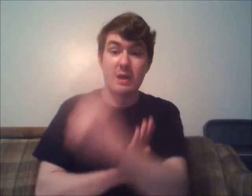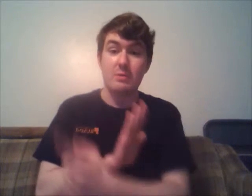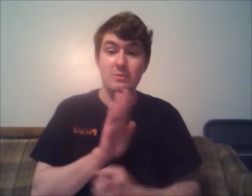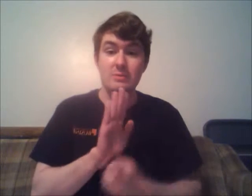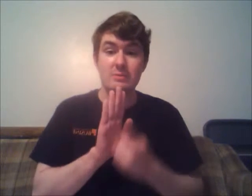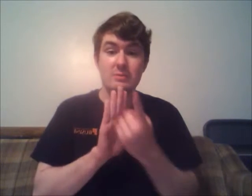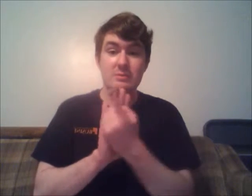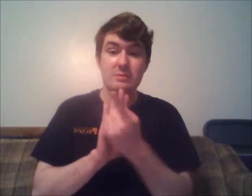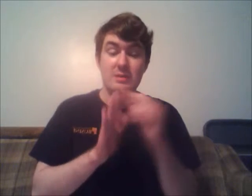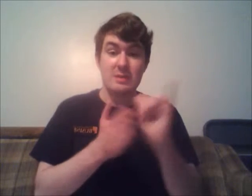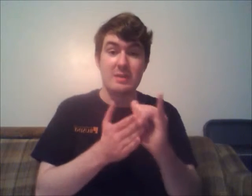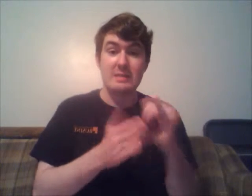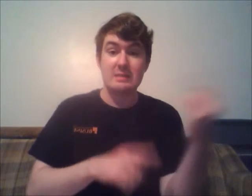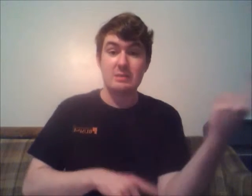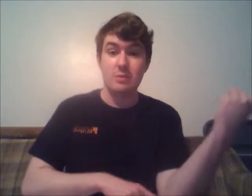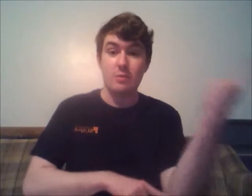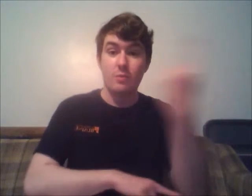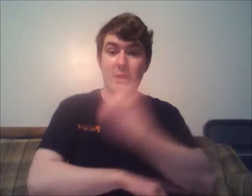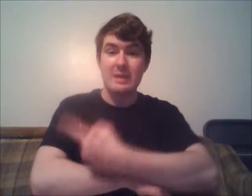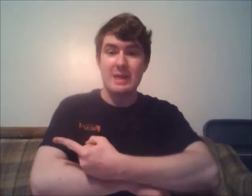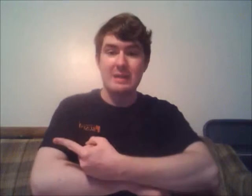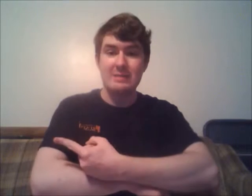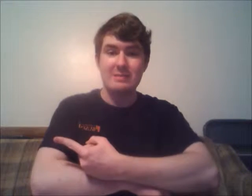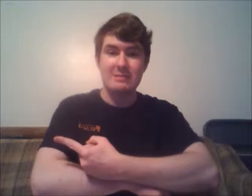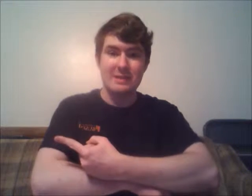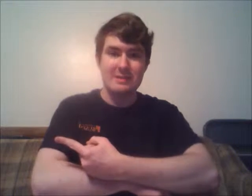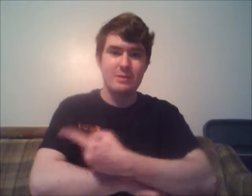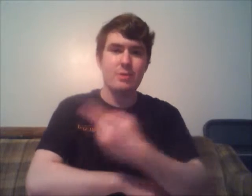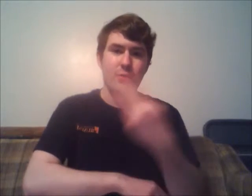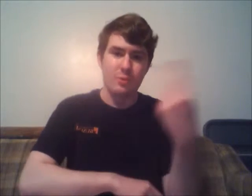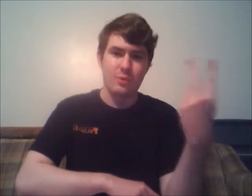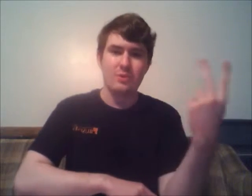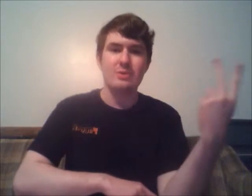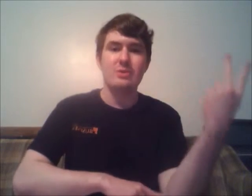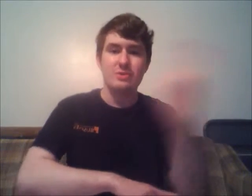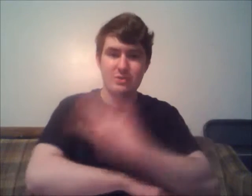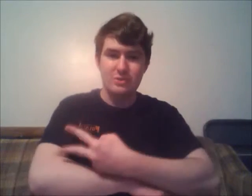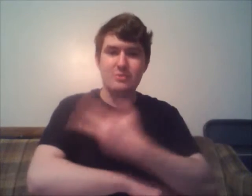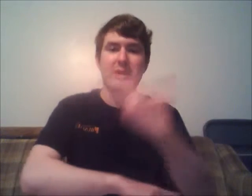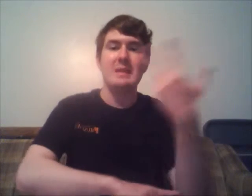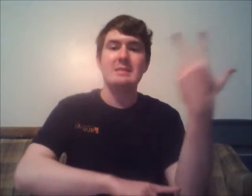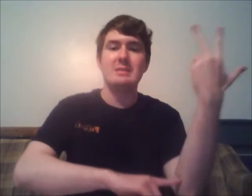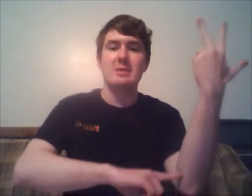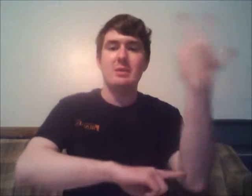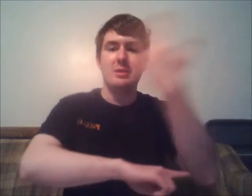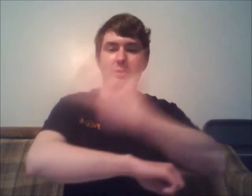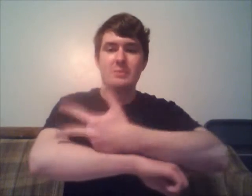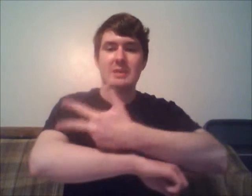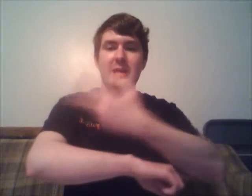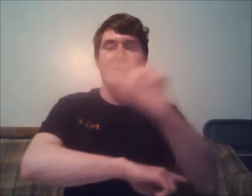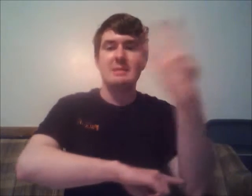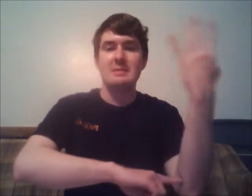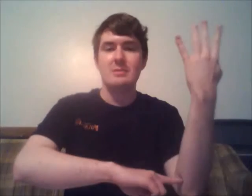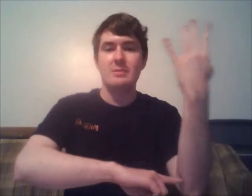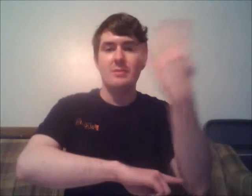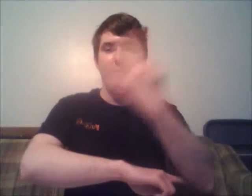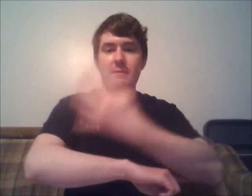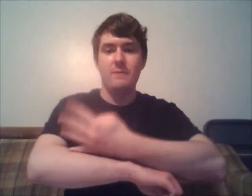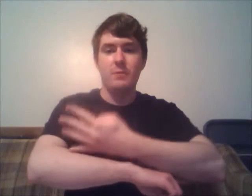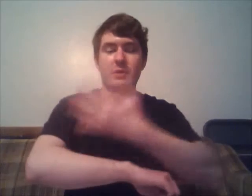hours, that's 1 day, right? Or 2 days, 3 days, 4